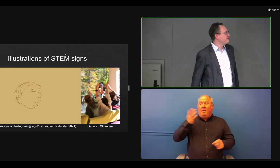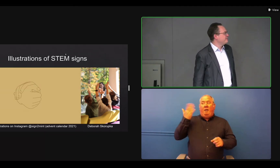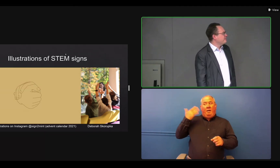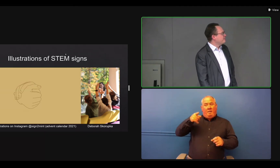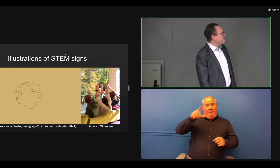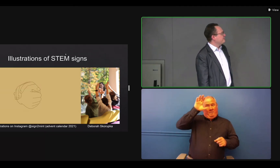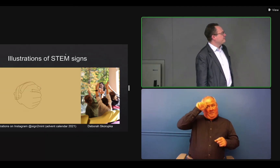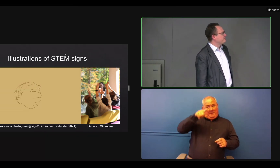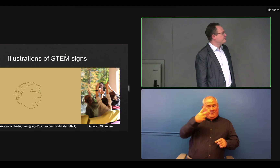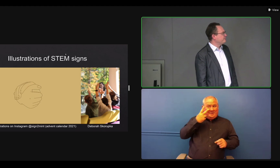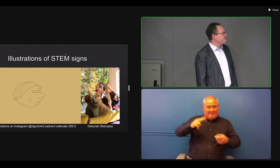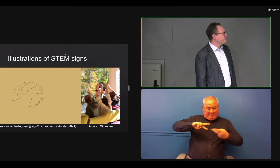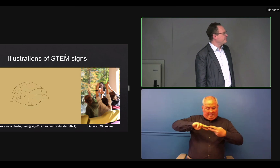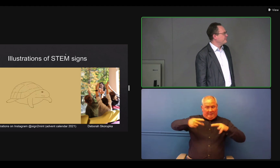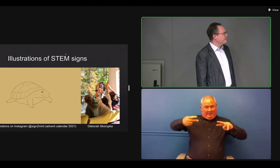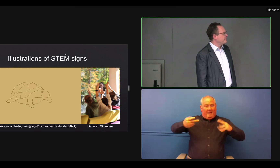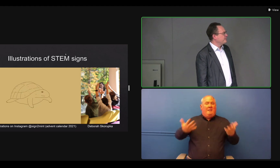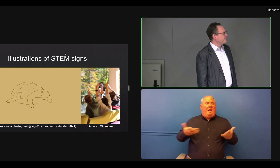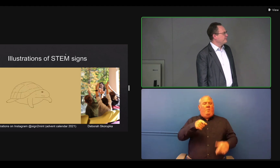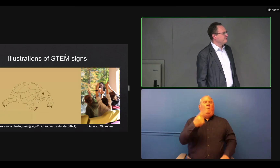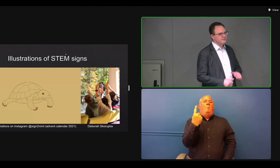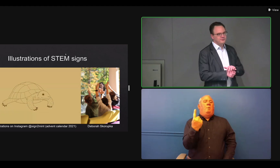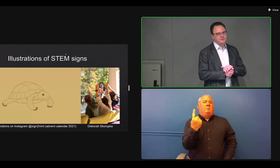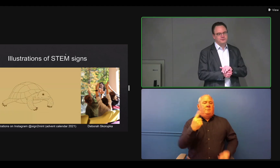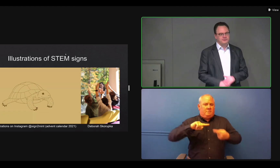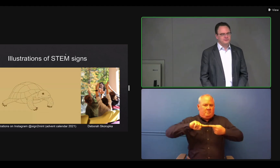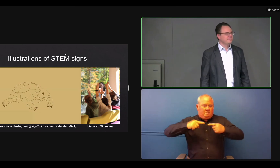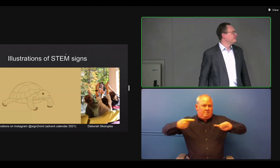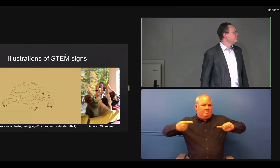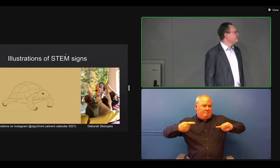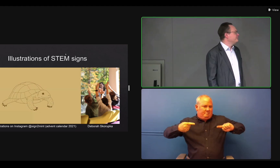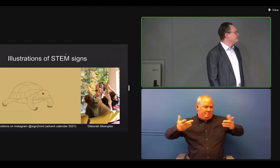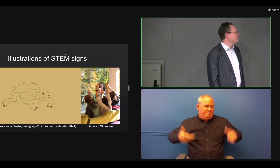So we use 2 fingers for DNA and 1 finger for RNA.